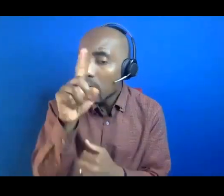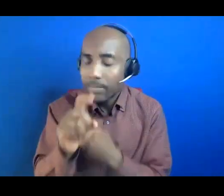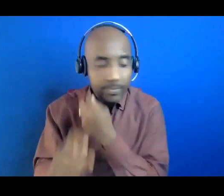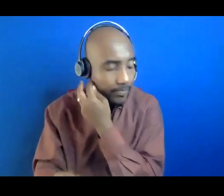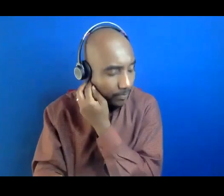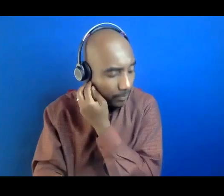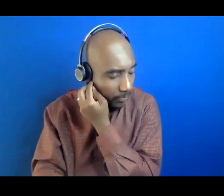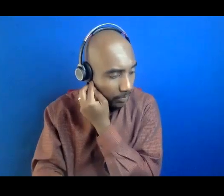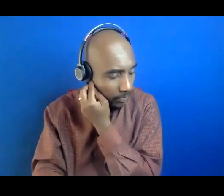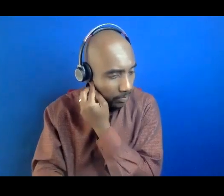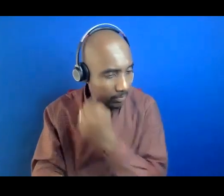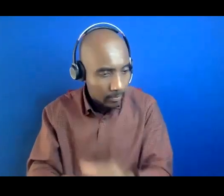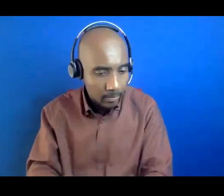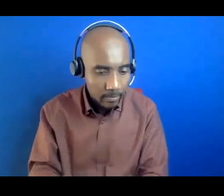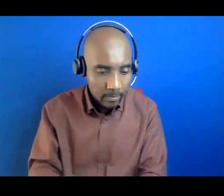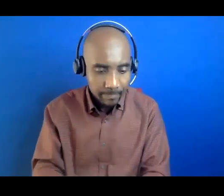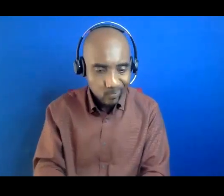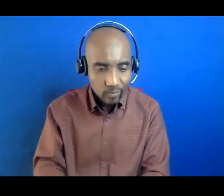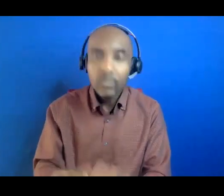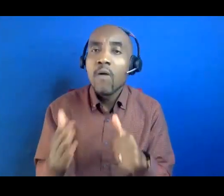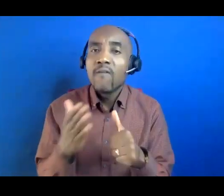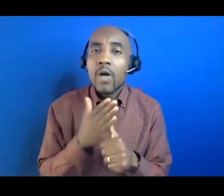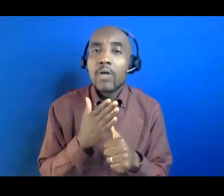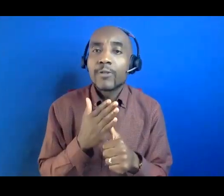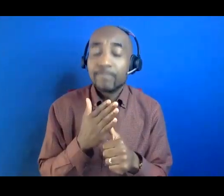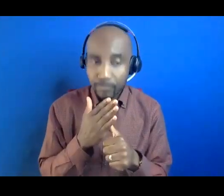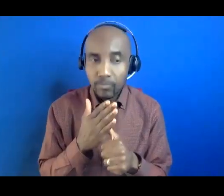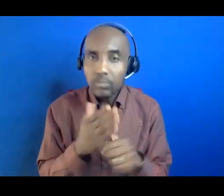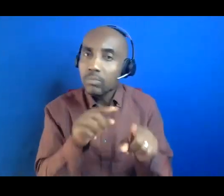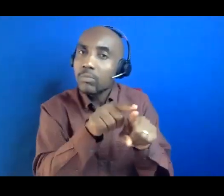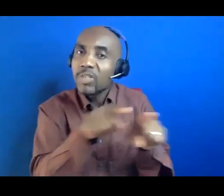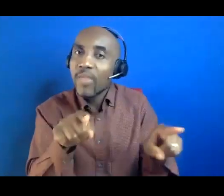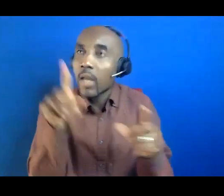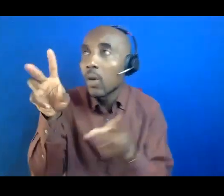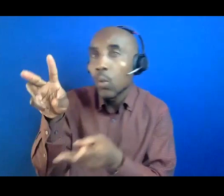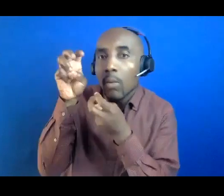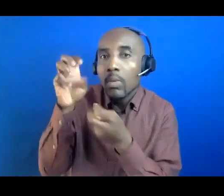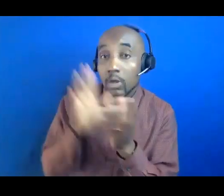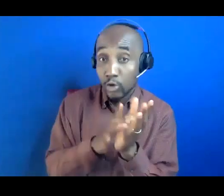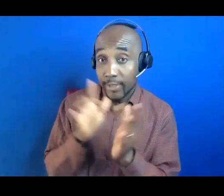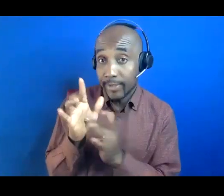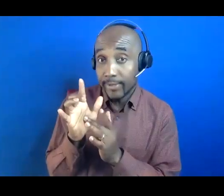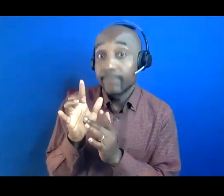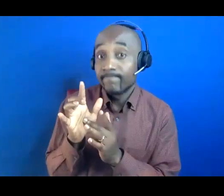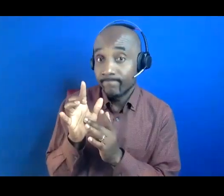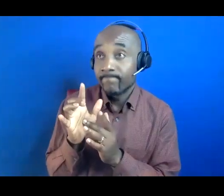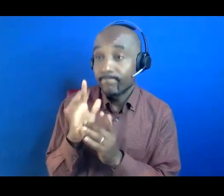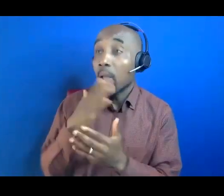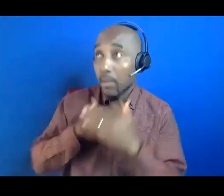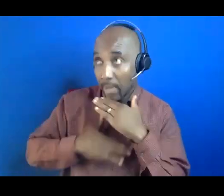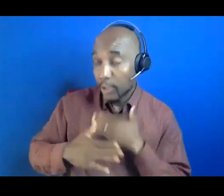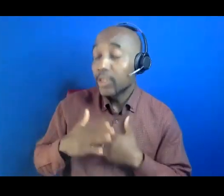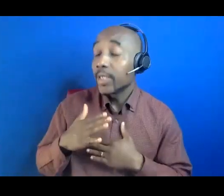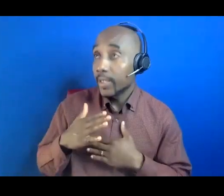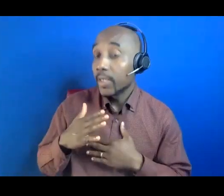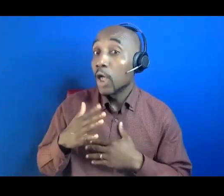did was they listened to Jesus and they received the gift. Jesus said, "Do